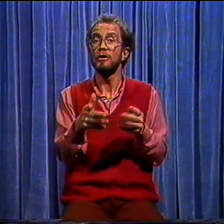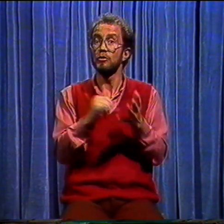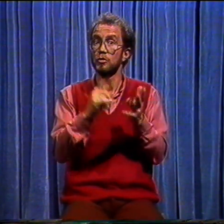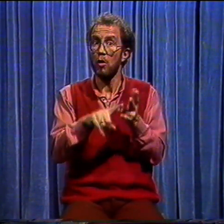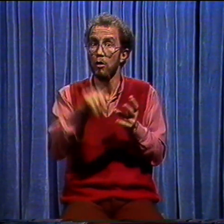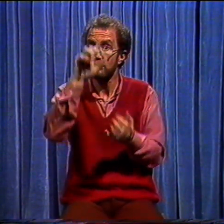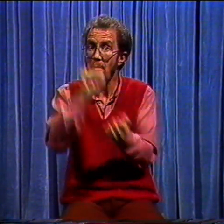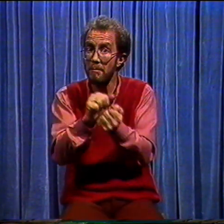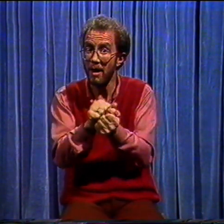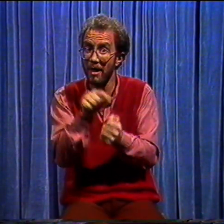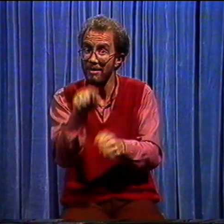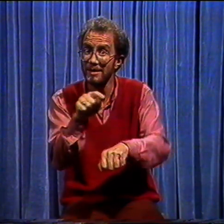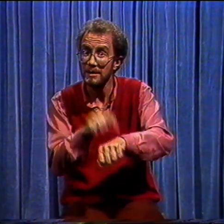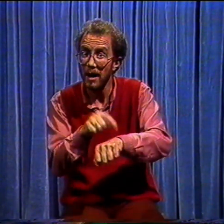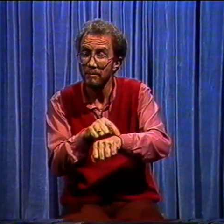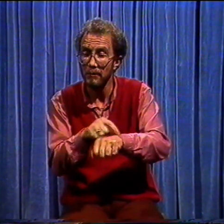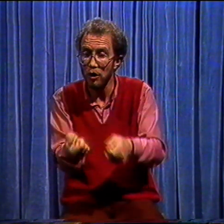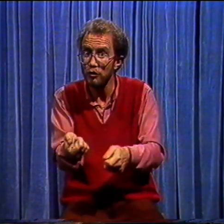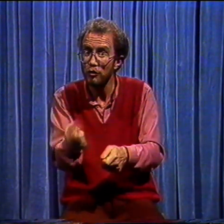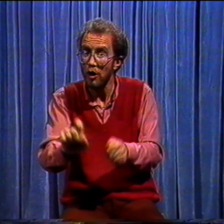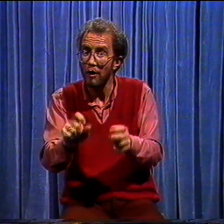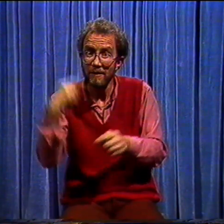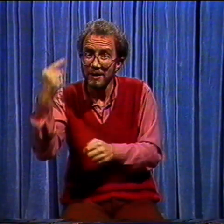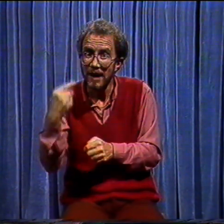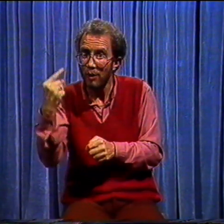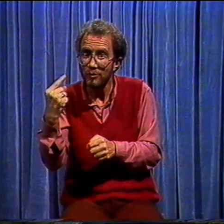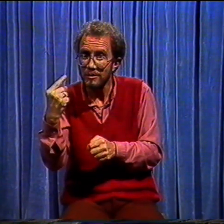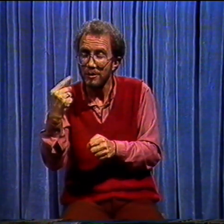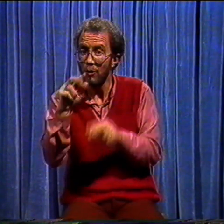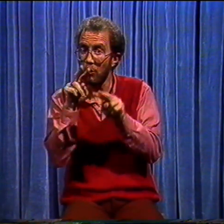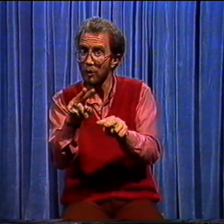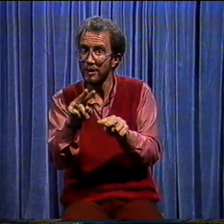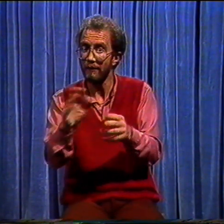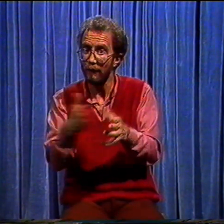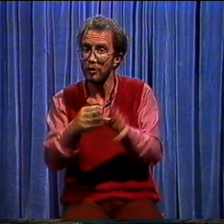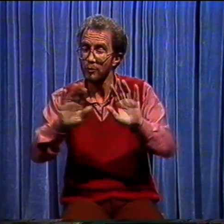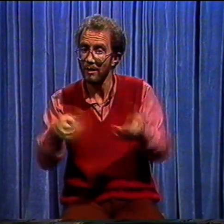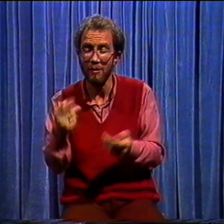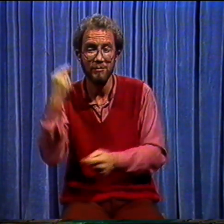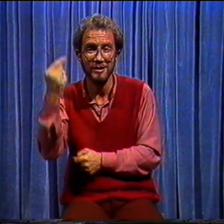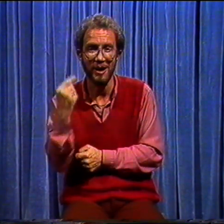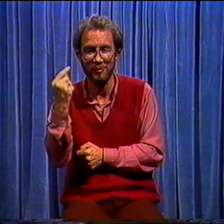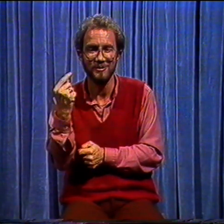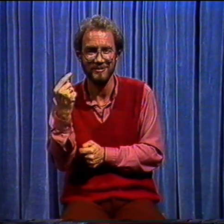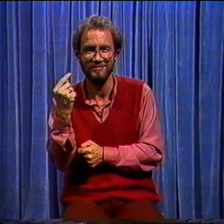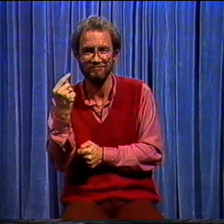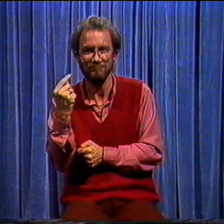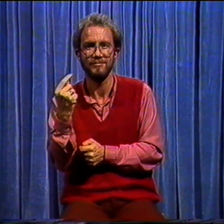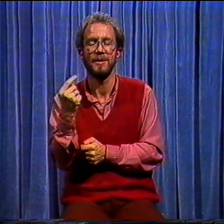So remember, this time, turn off the sound and watch it first without sound.